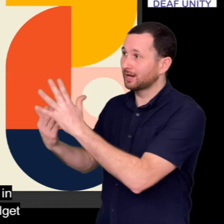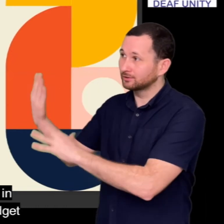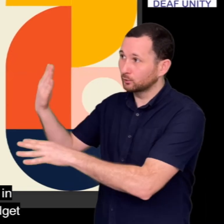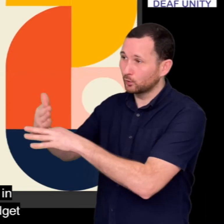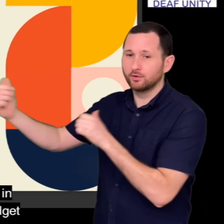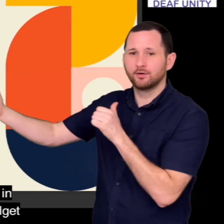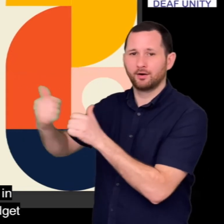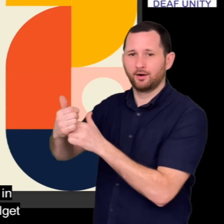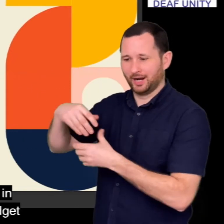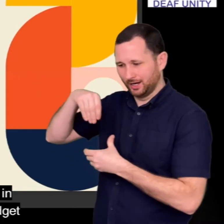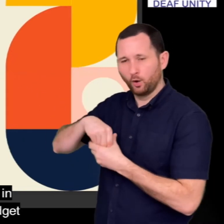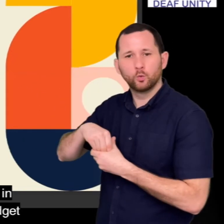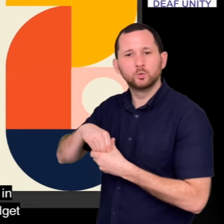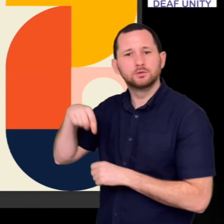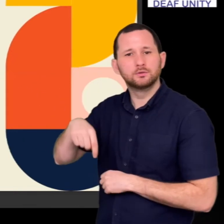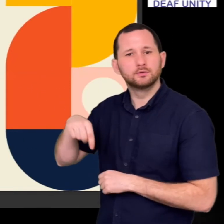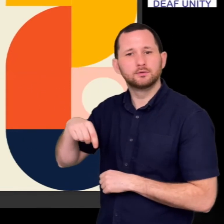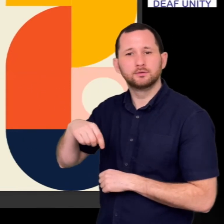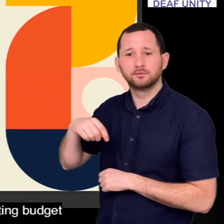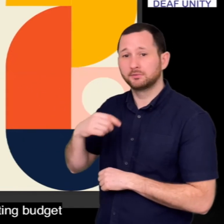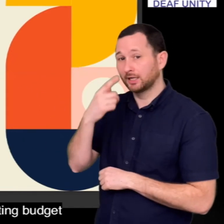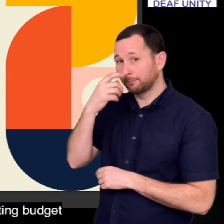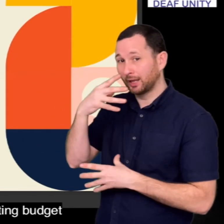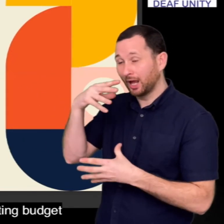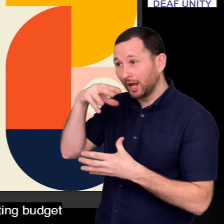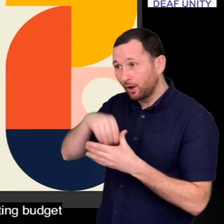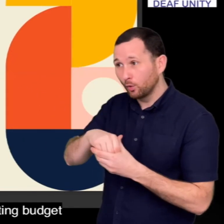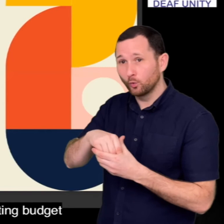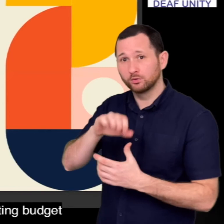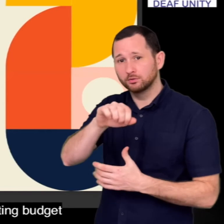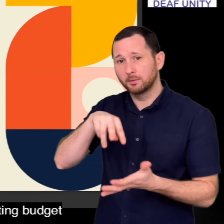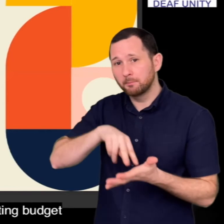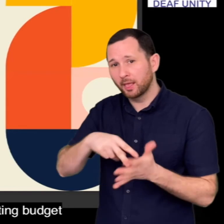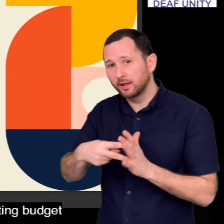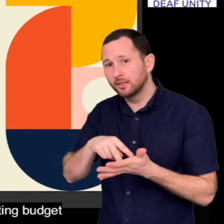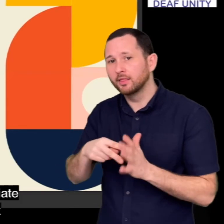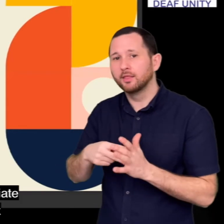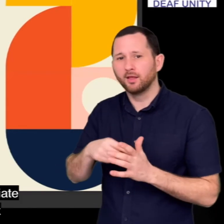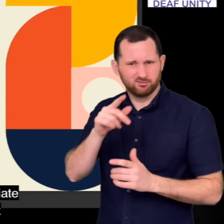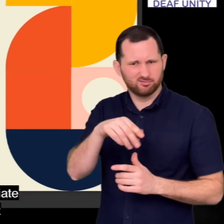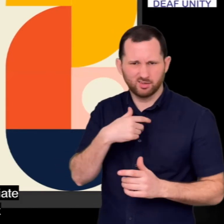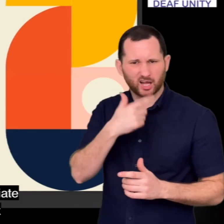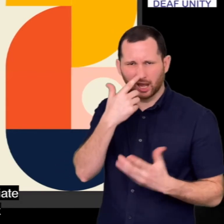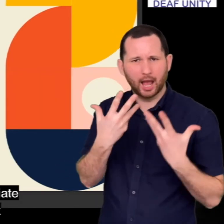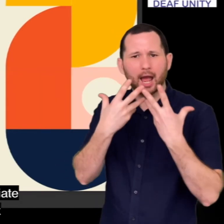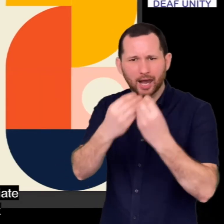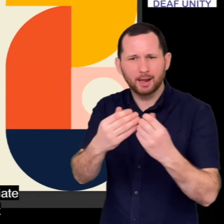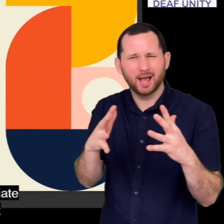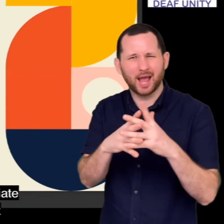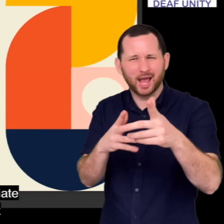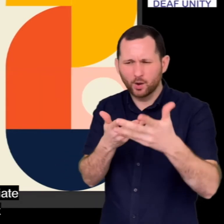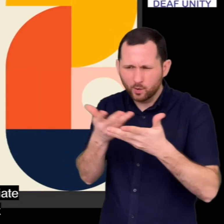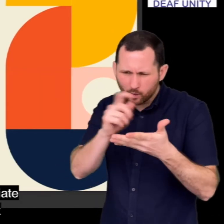in the Access to Work budget. Can be included in an existing budget, or when we